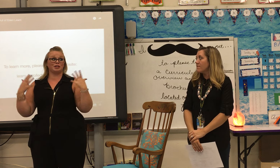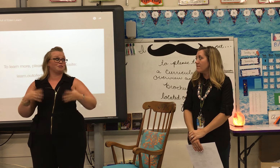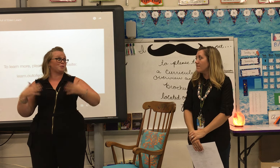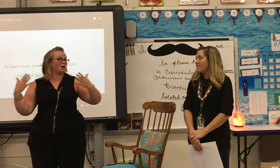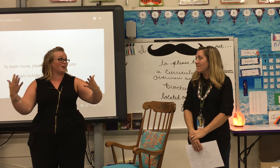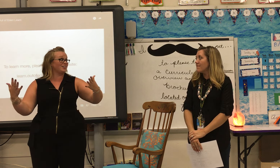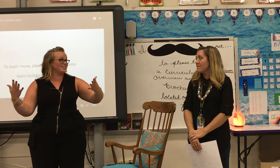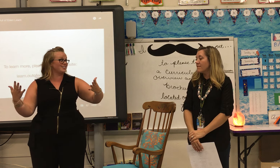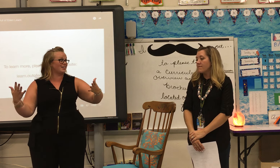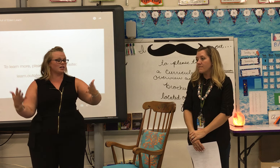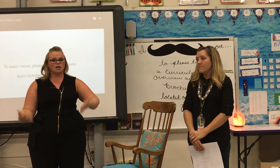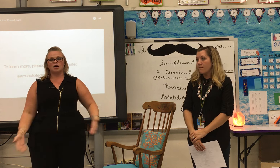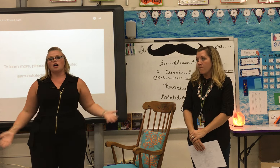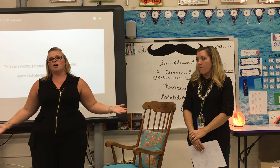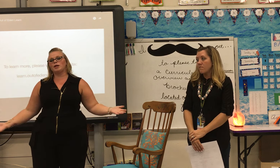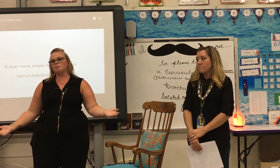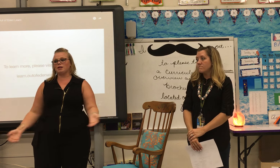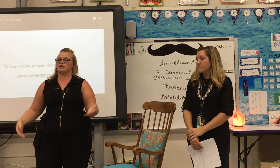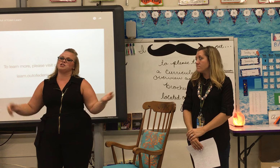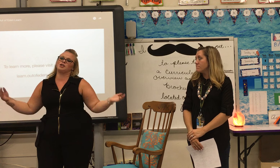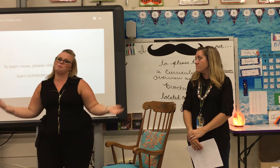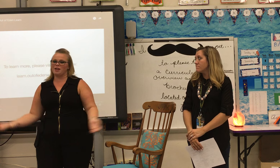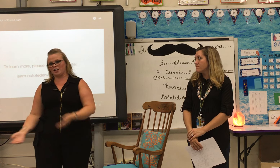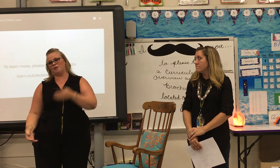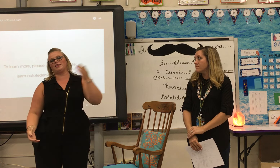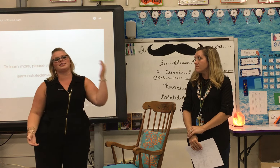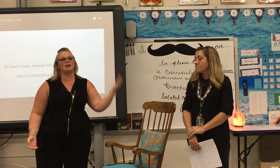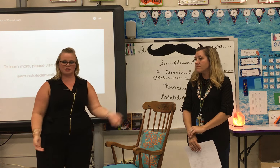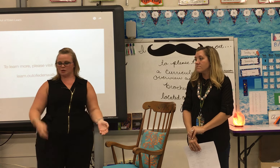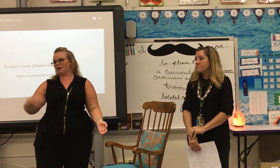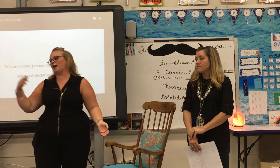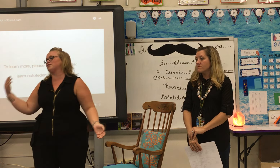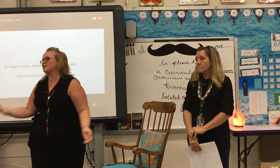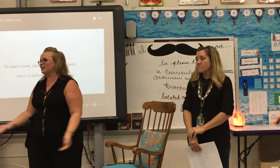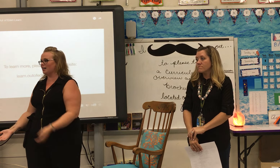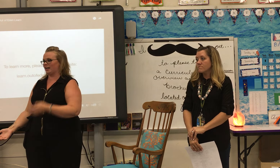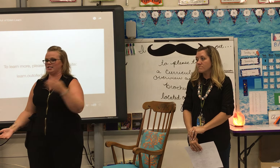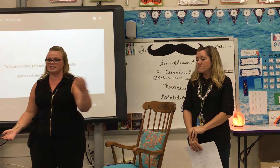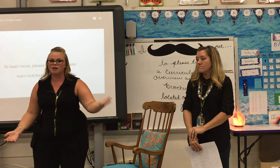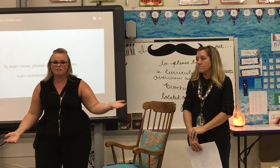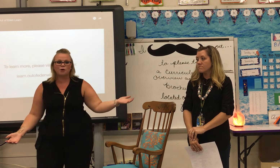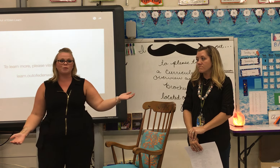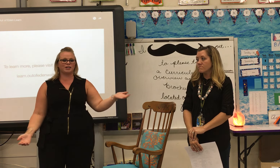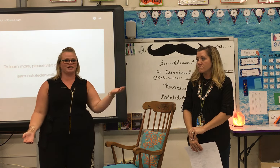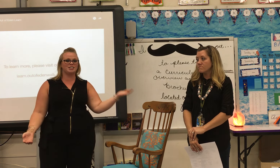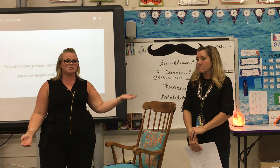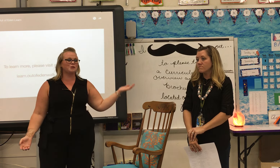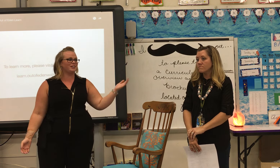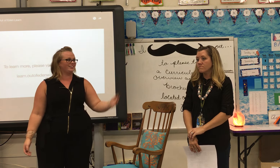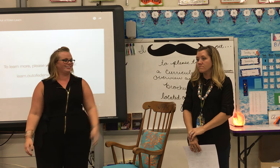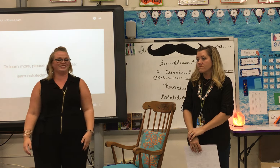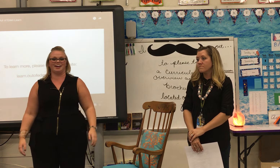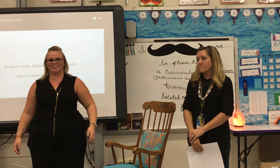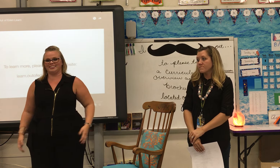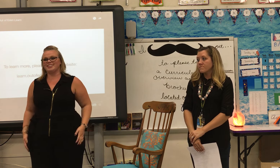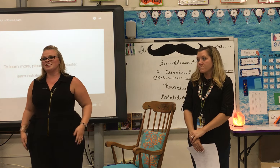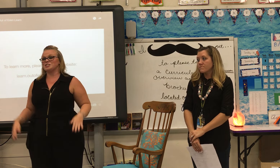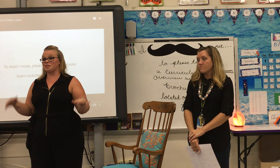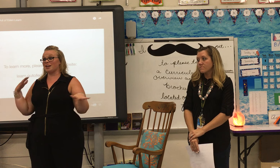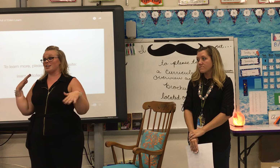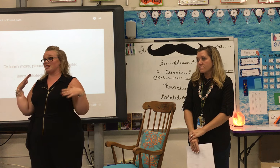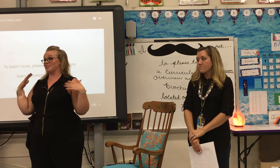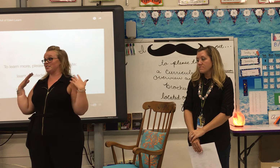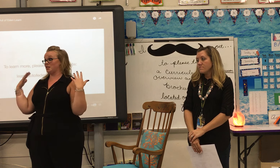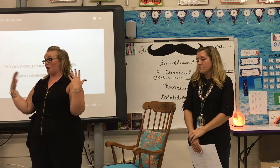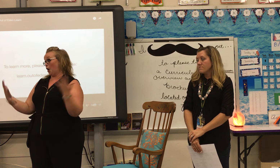kind of relief for the parents. Like, oh, what do you mean? I just took you to piano and then taekwondo and now it's 9 o'clock and you still have homework and you didn't do it. And yeah,